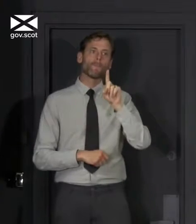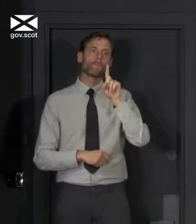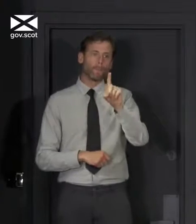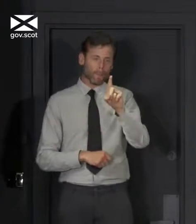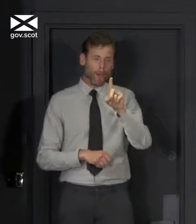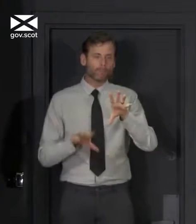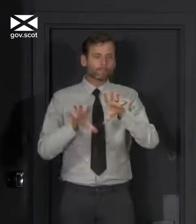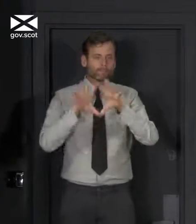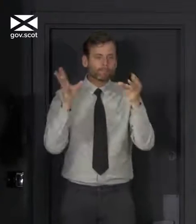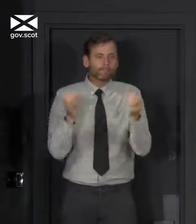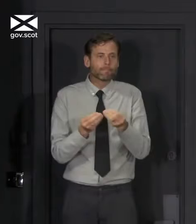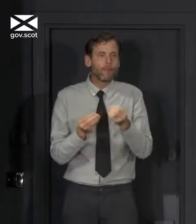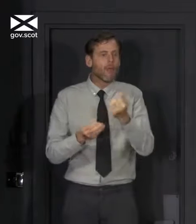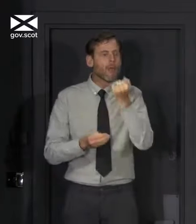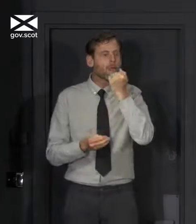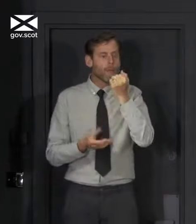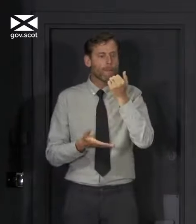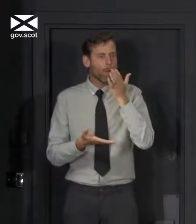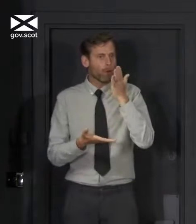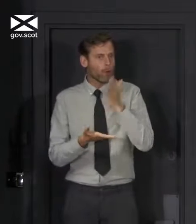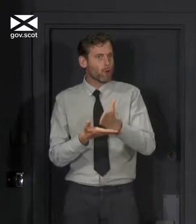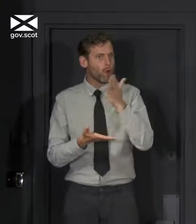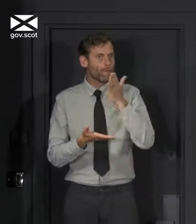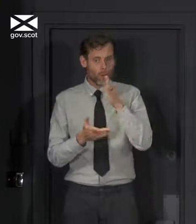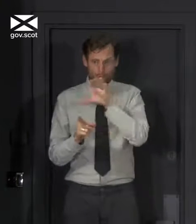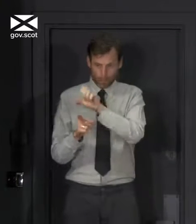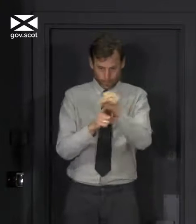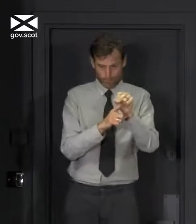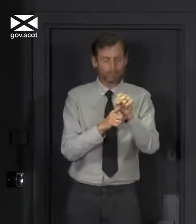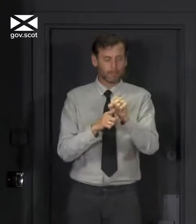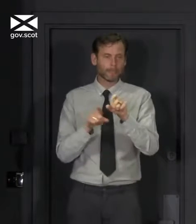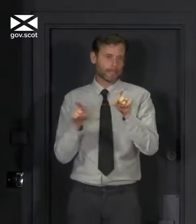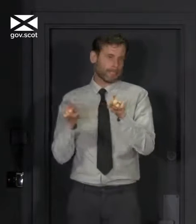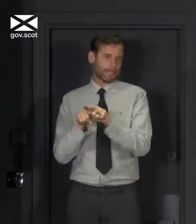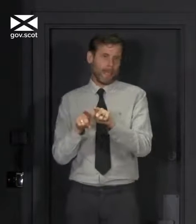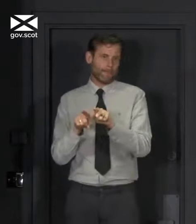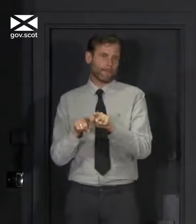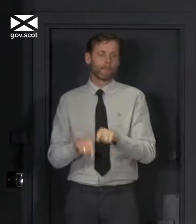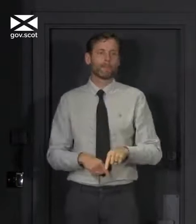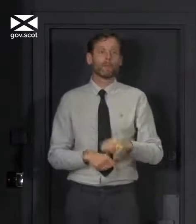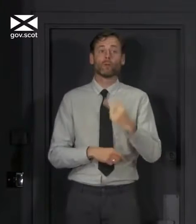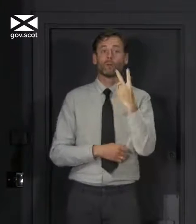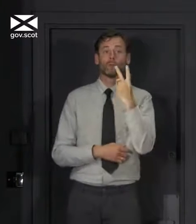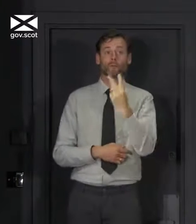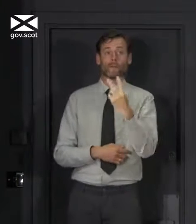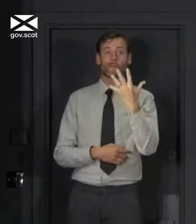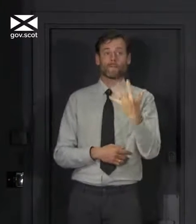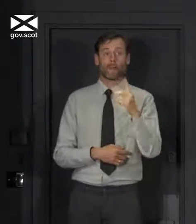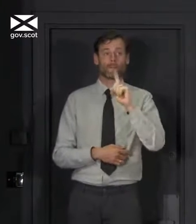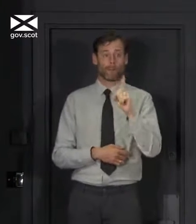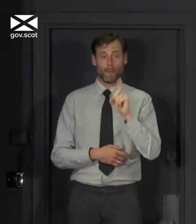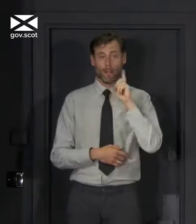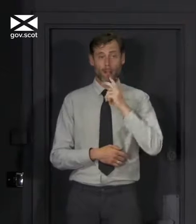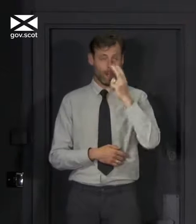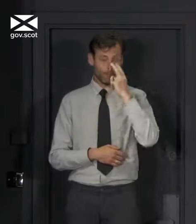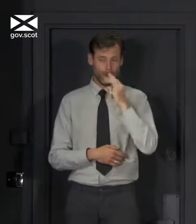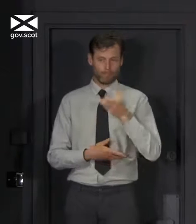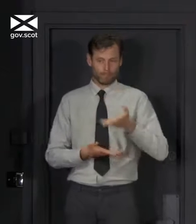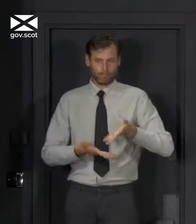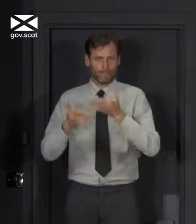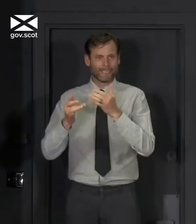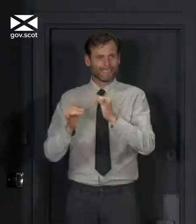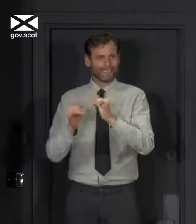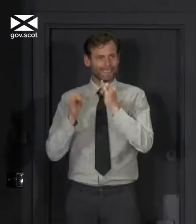of confirmed cases is unchanged. A total of 25 people last night were in intensive care